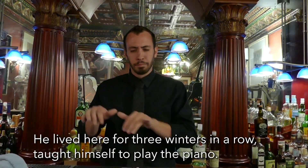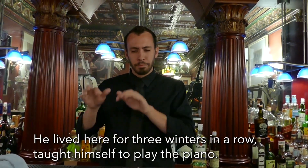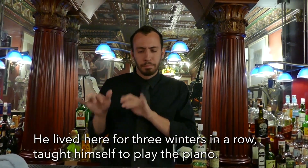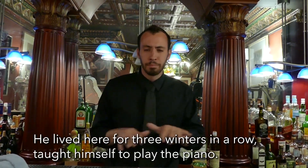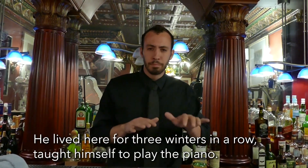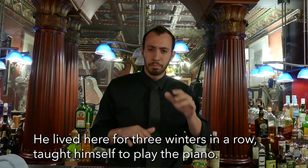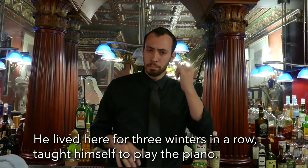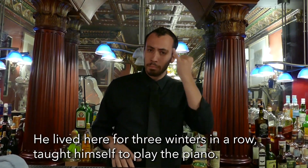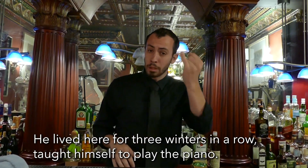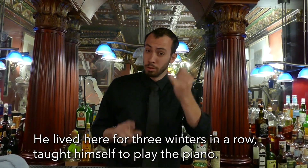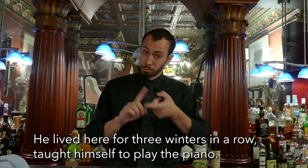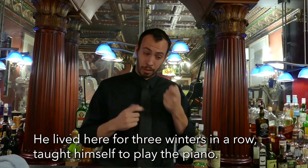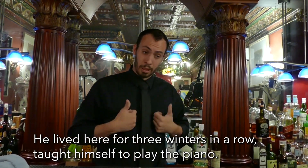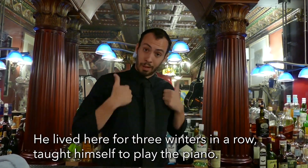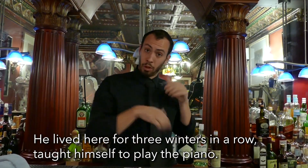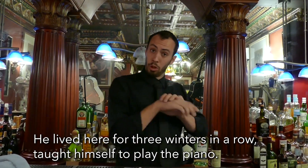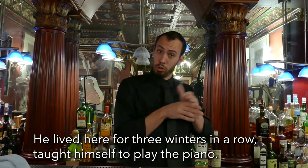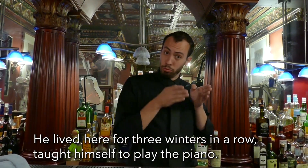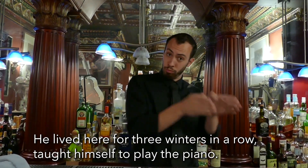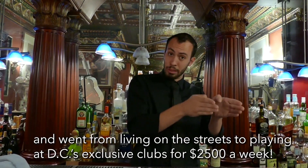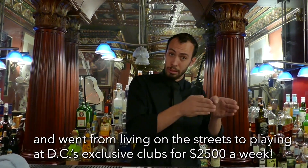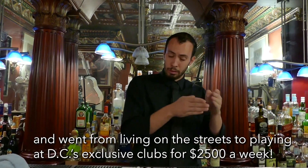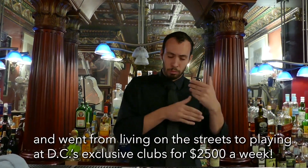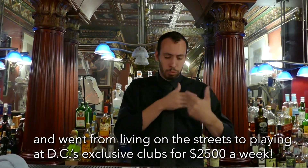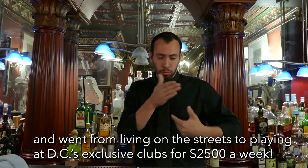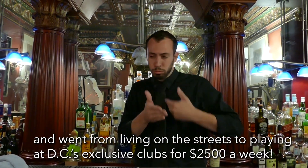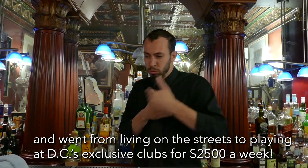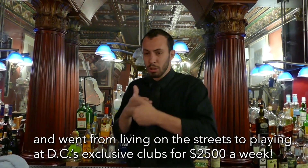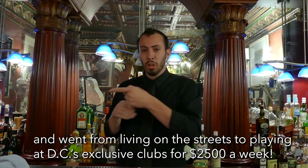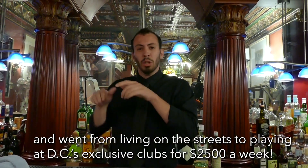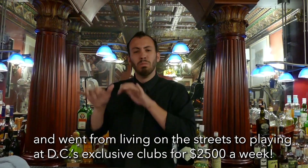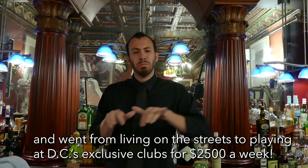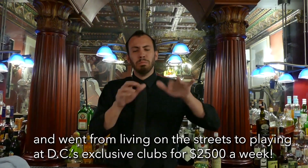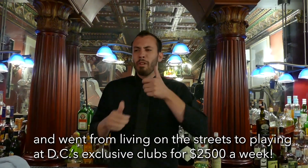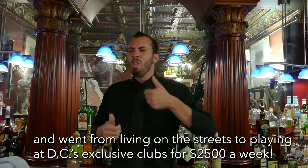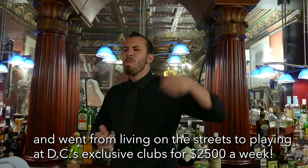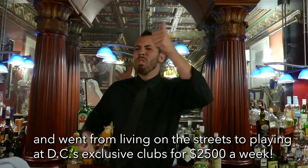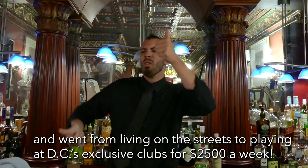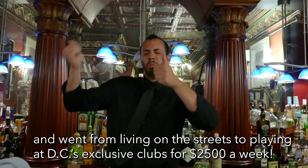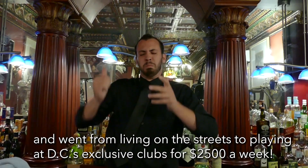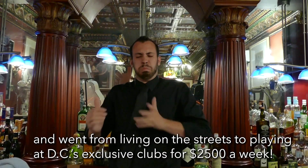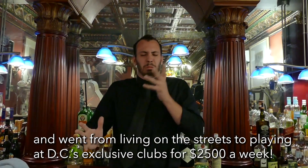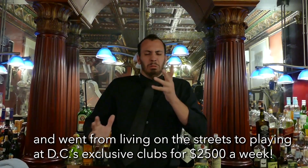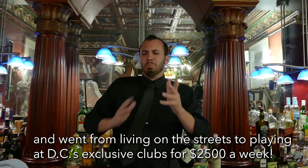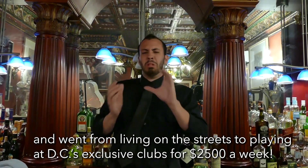3 winters in a row, taught himself to play the piano, and went from living on the streets to playing at DC's exclusive clubs